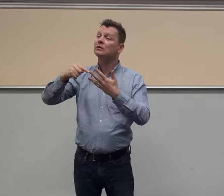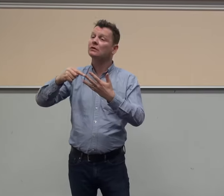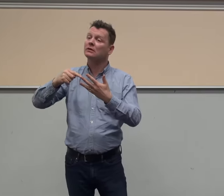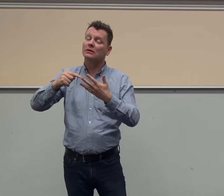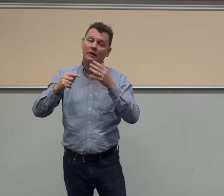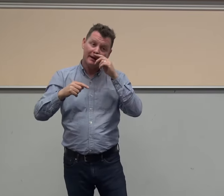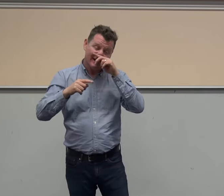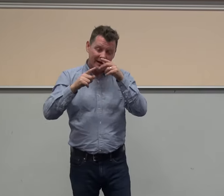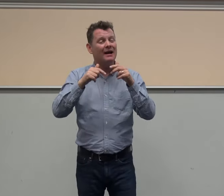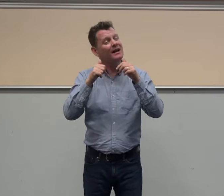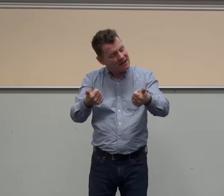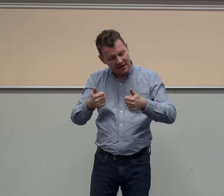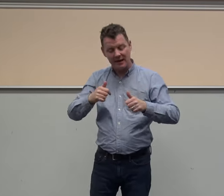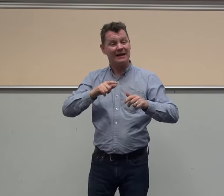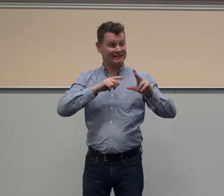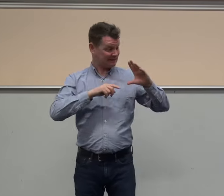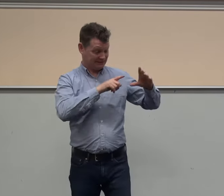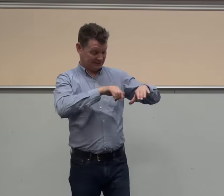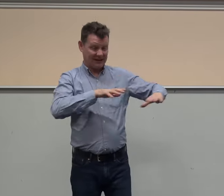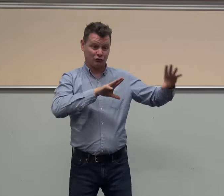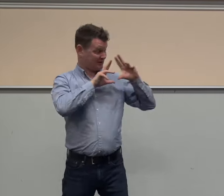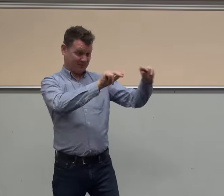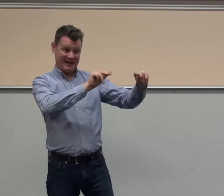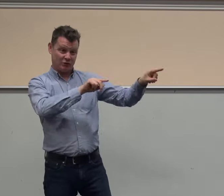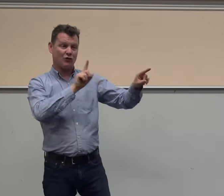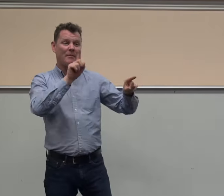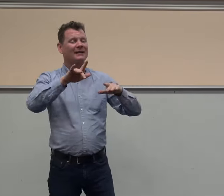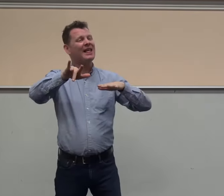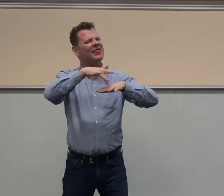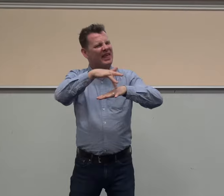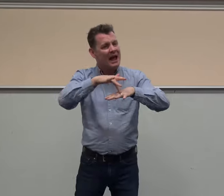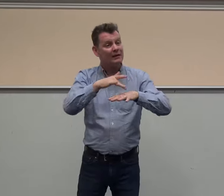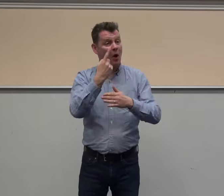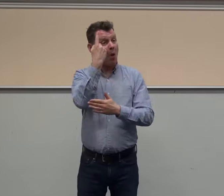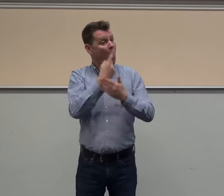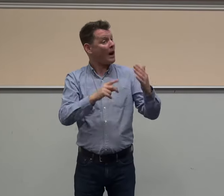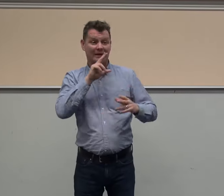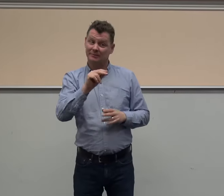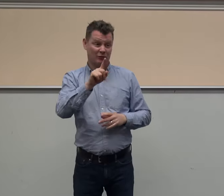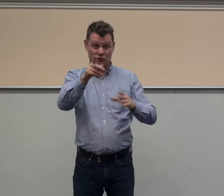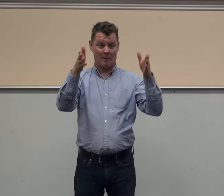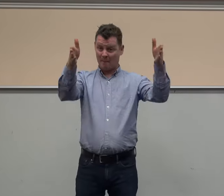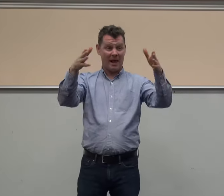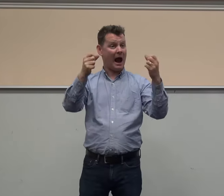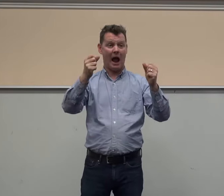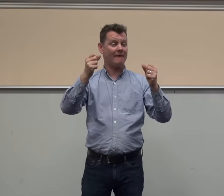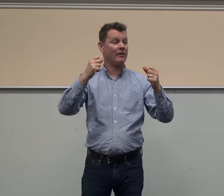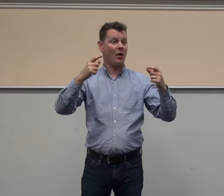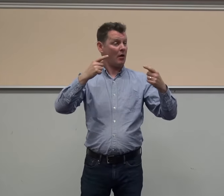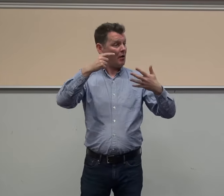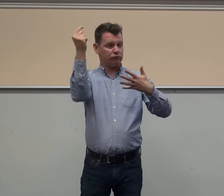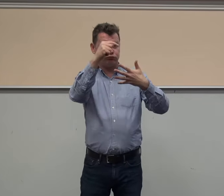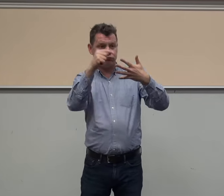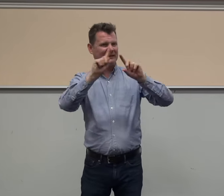there's obviously the speech that's coming from the stage, but a theatre play uses a lot of other sound to communicate with the audience, and there's the problem then